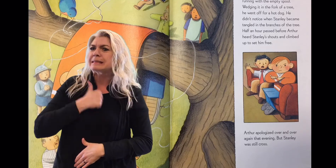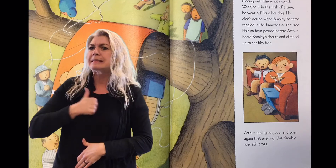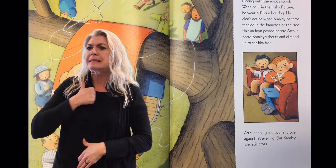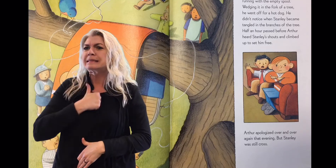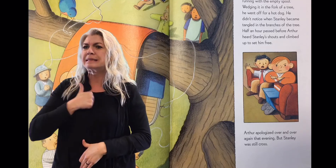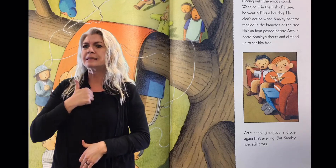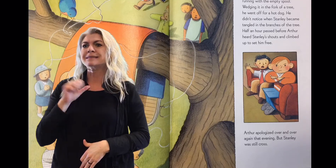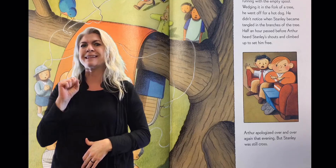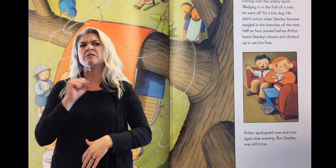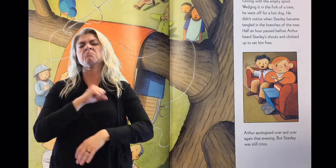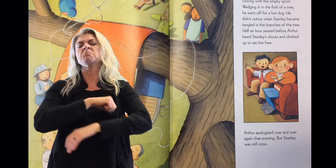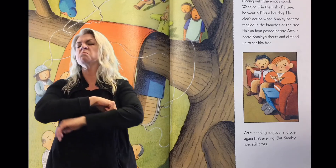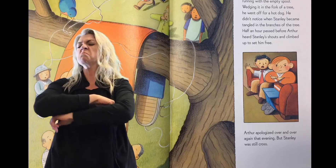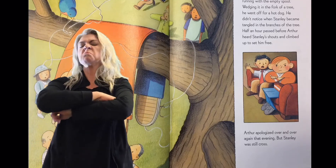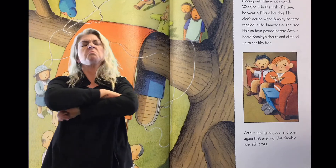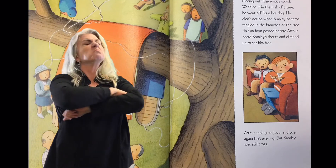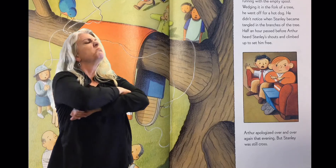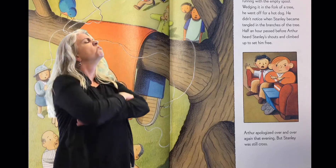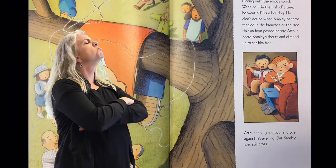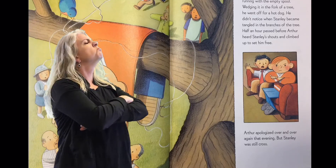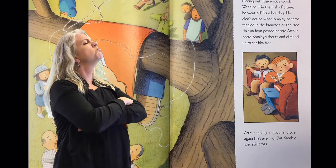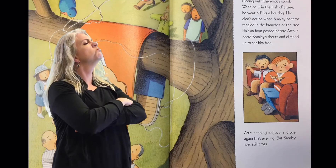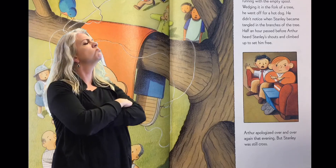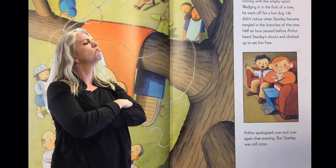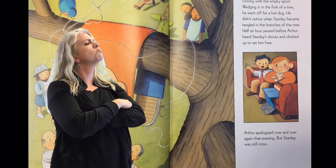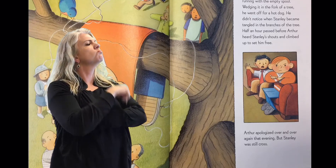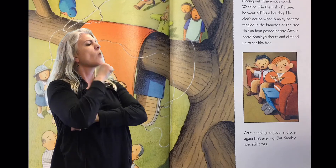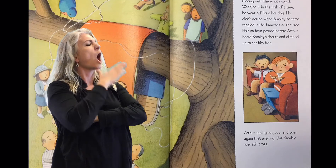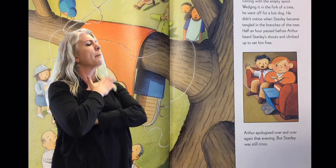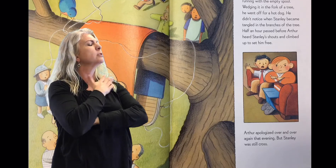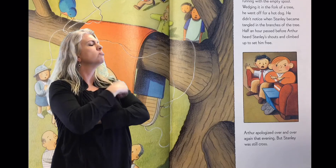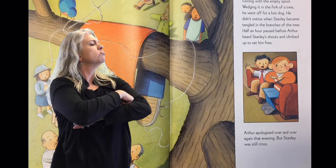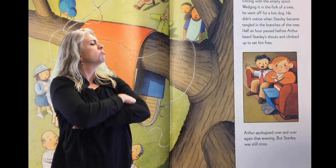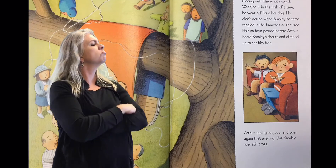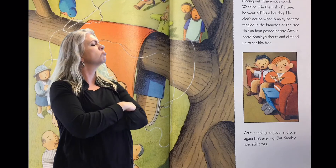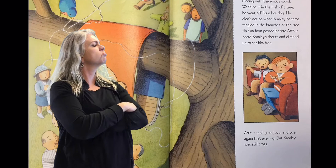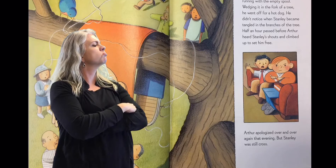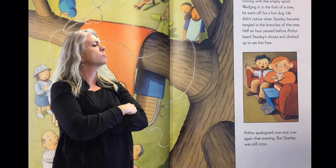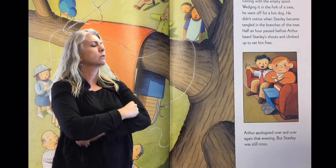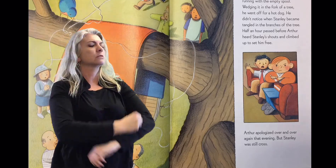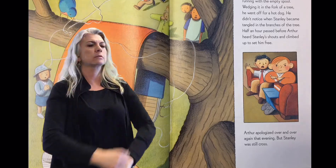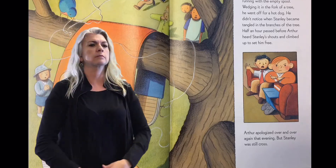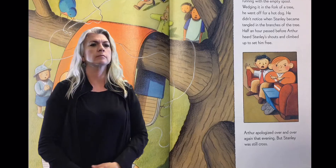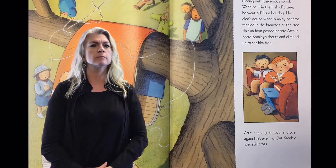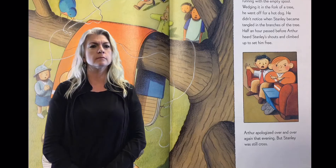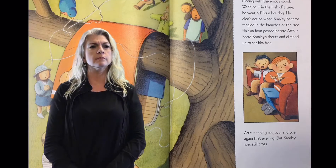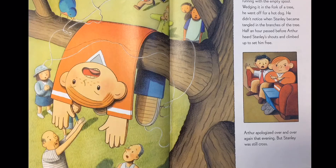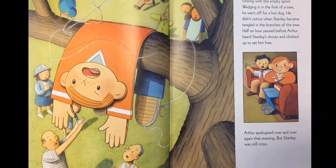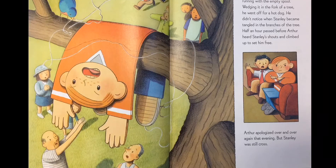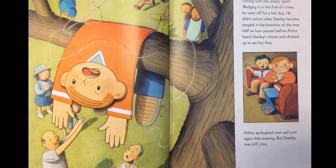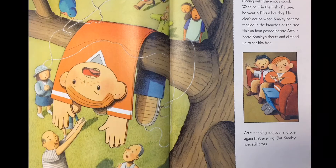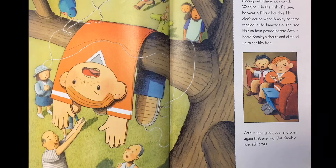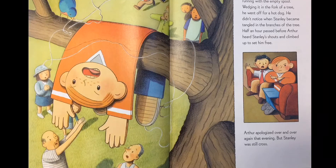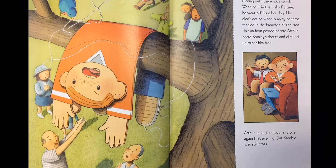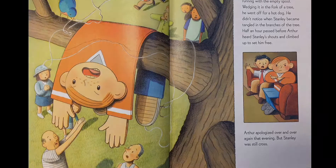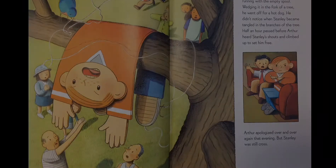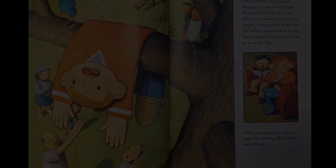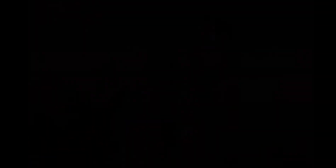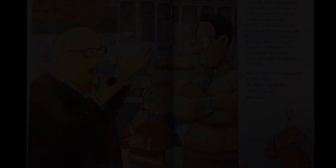Arthur apologized over and over again that evening, but Stanley was still cross.